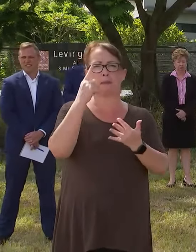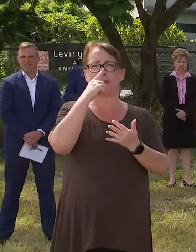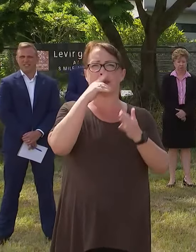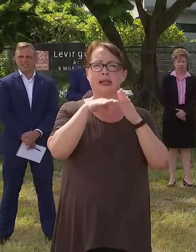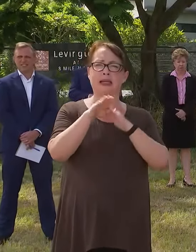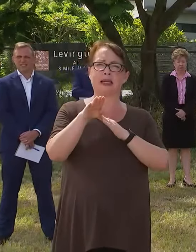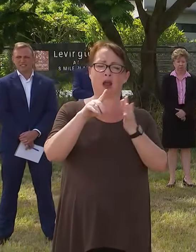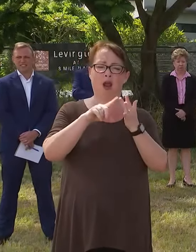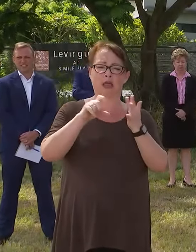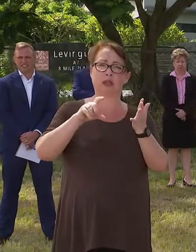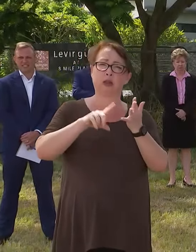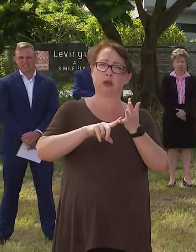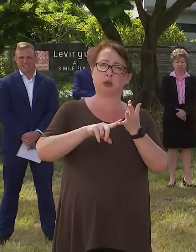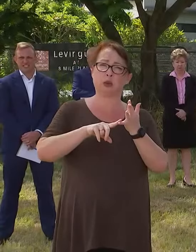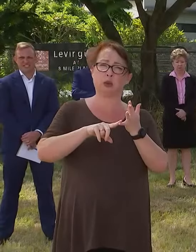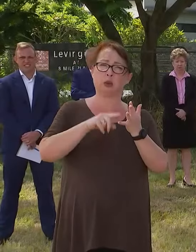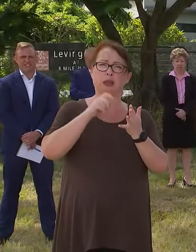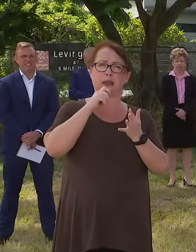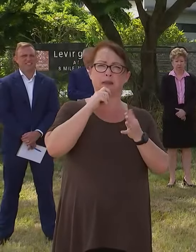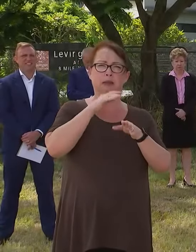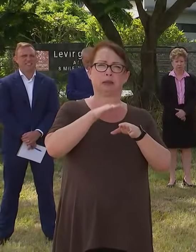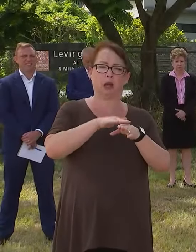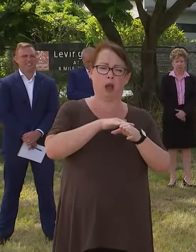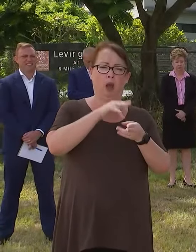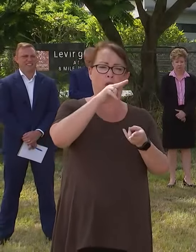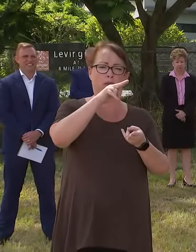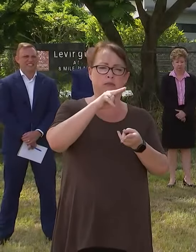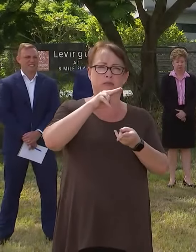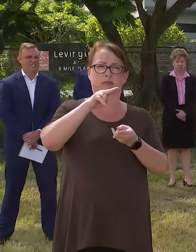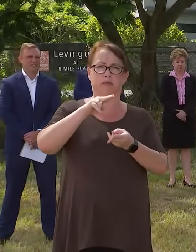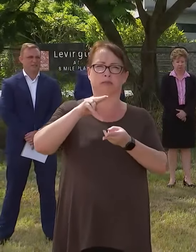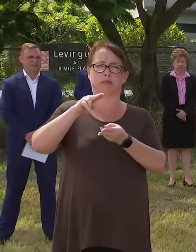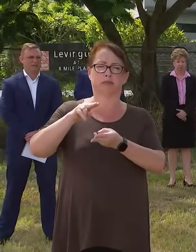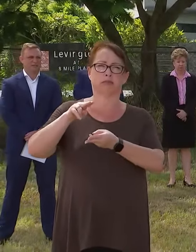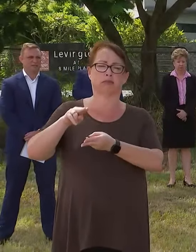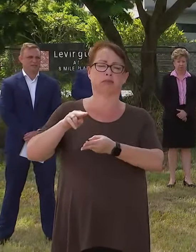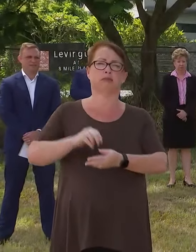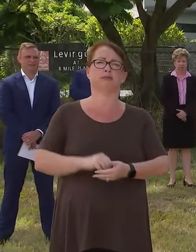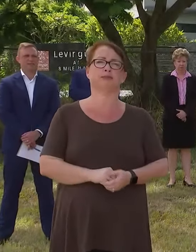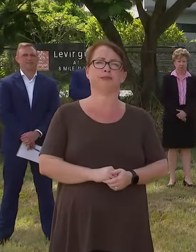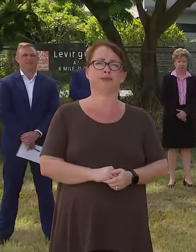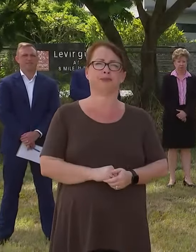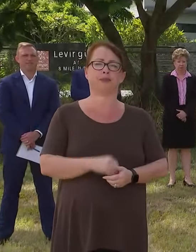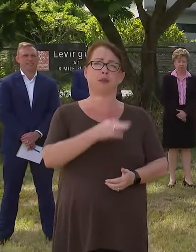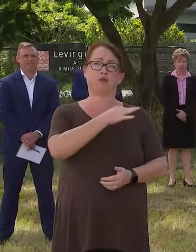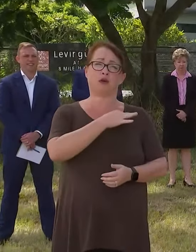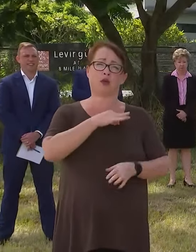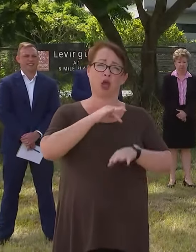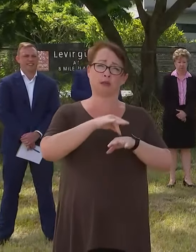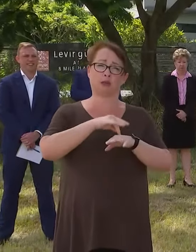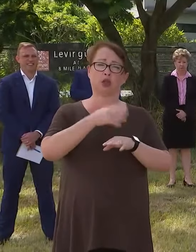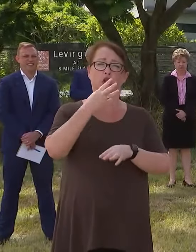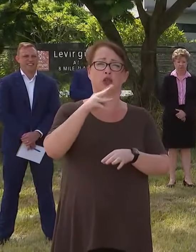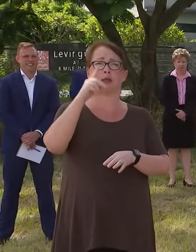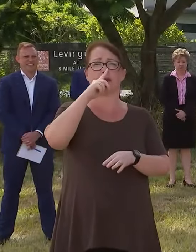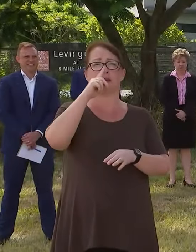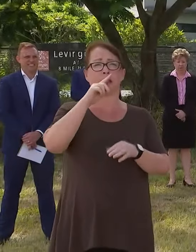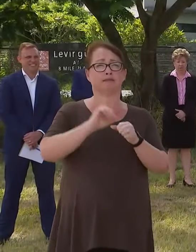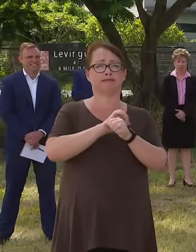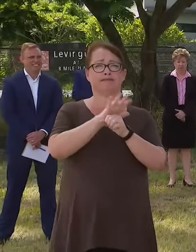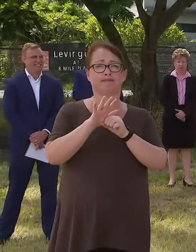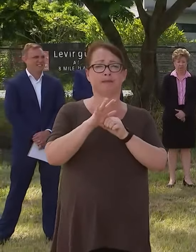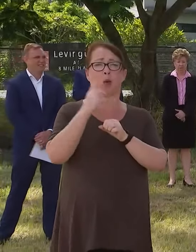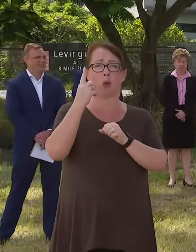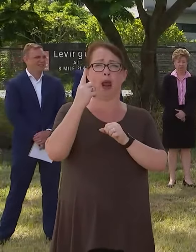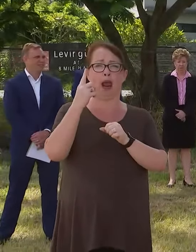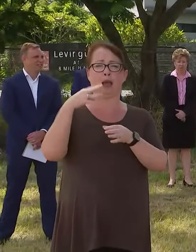to come down more slowly than the number in hospitals in general. In our private hospitals, we have 30 patients with COVID, including